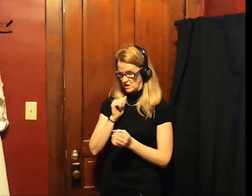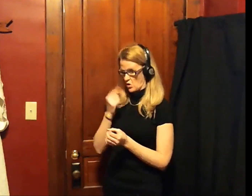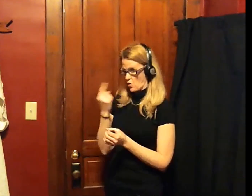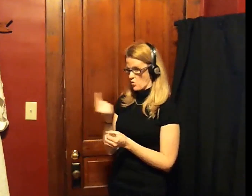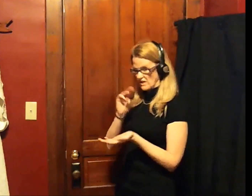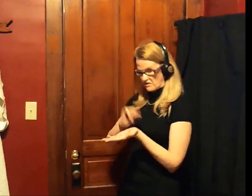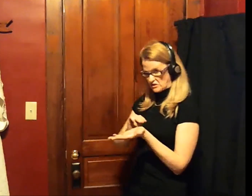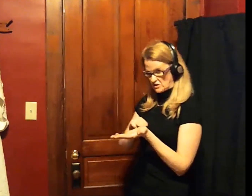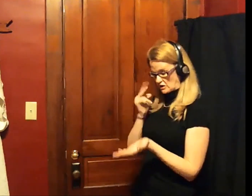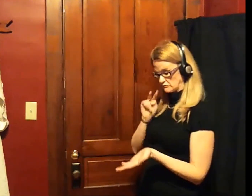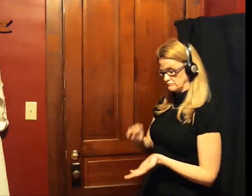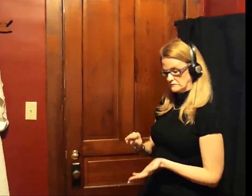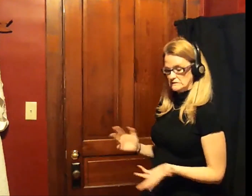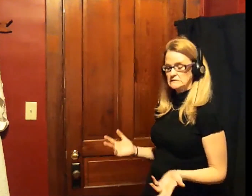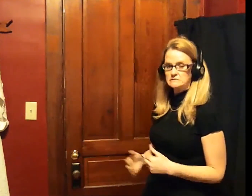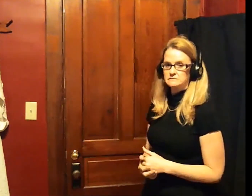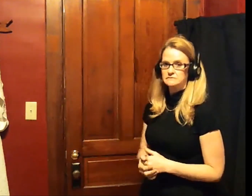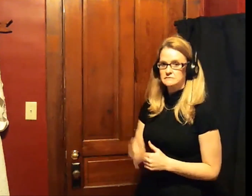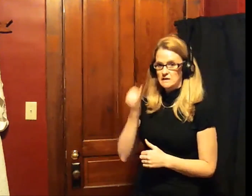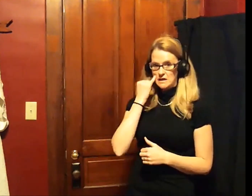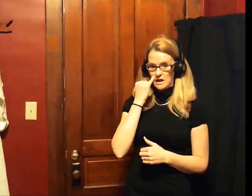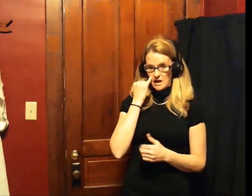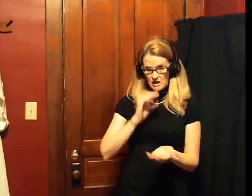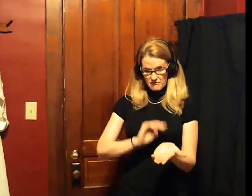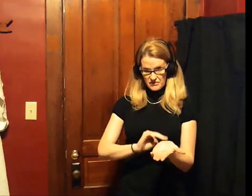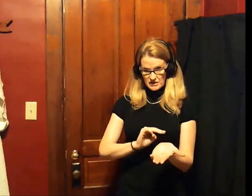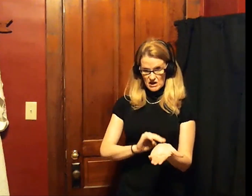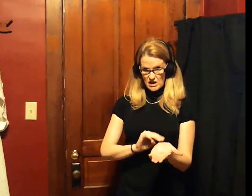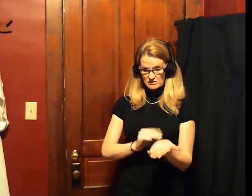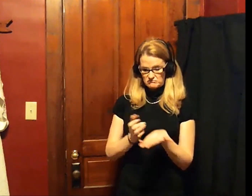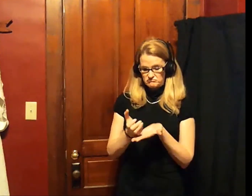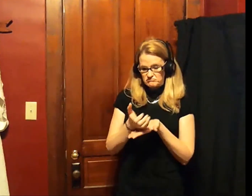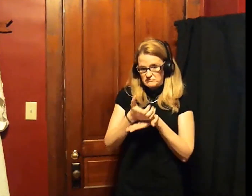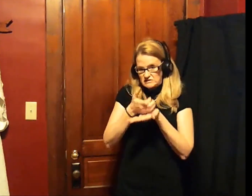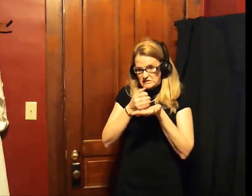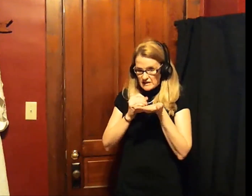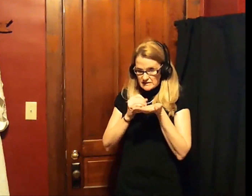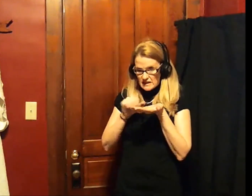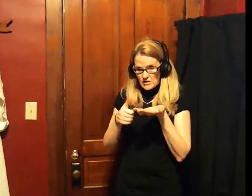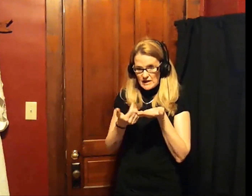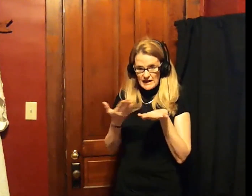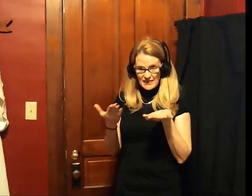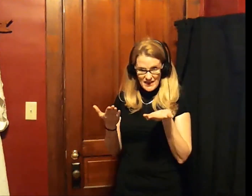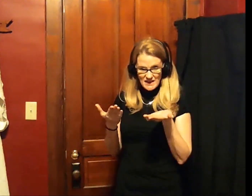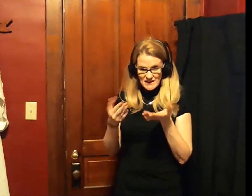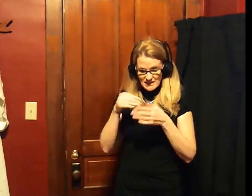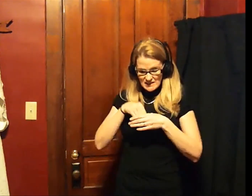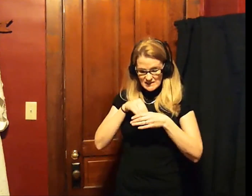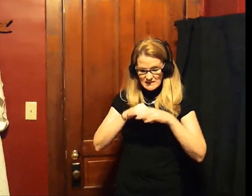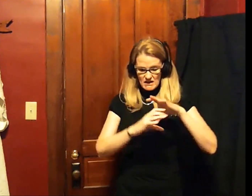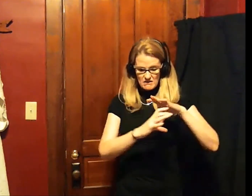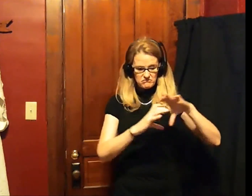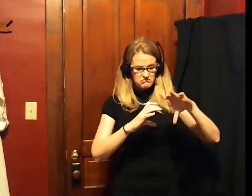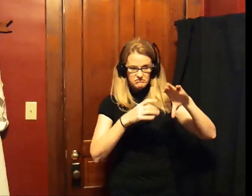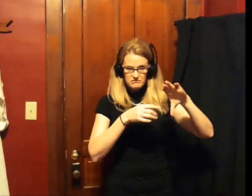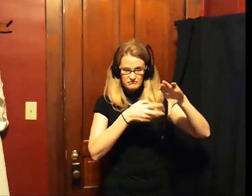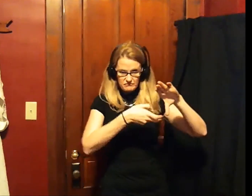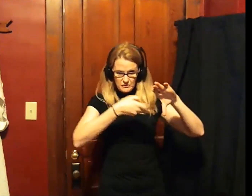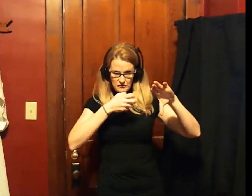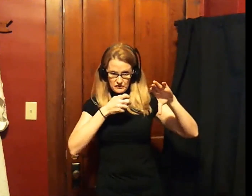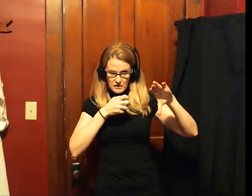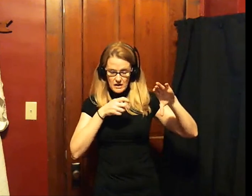very modest and very private. If the doctor does remove any tissue during these